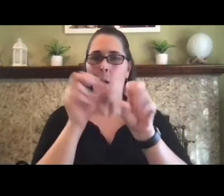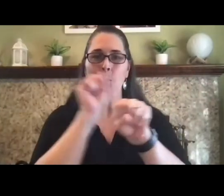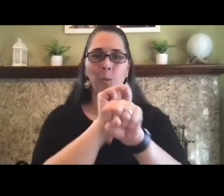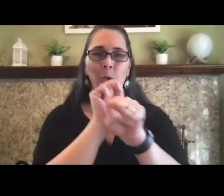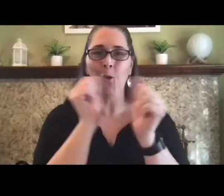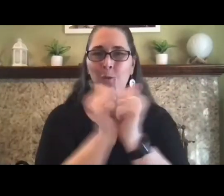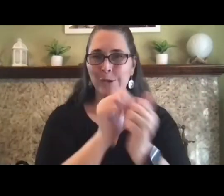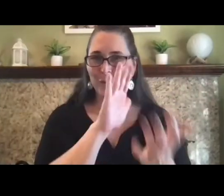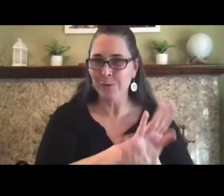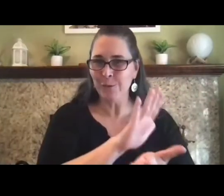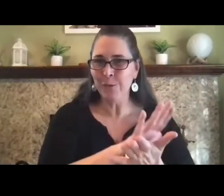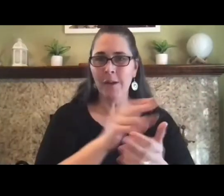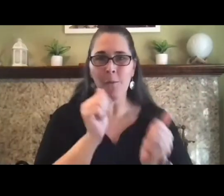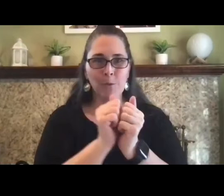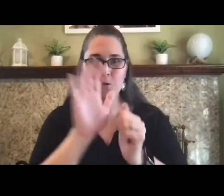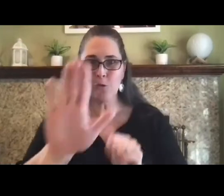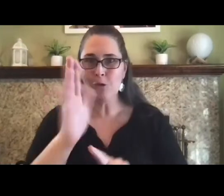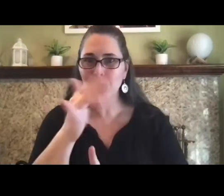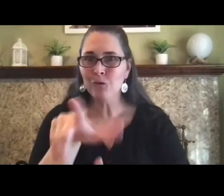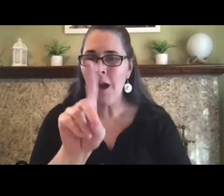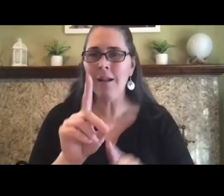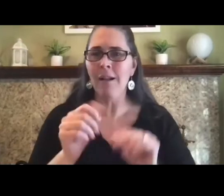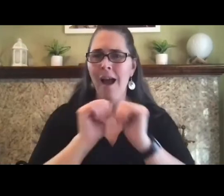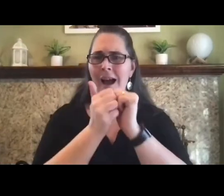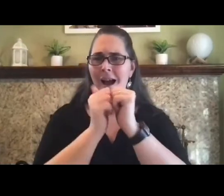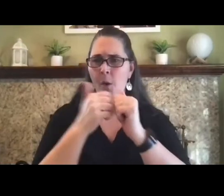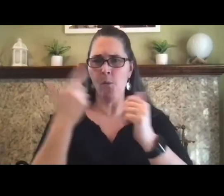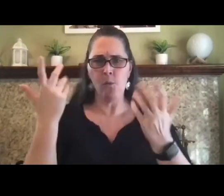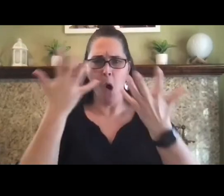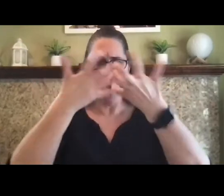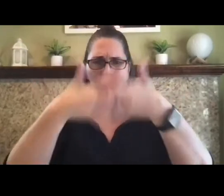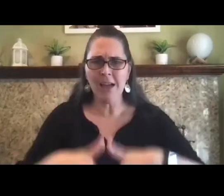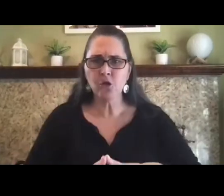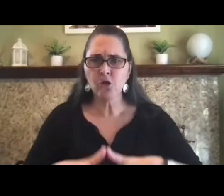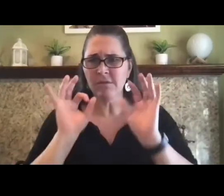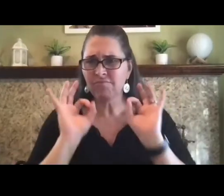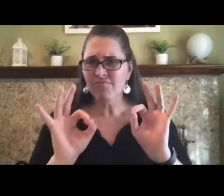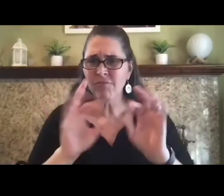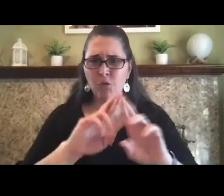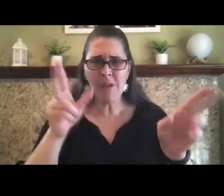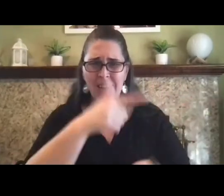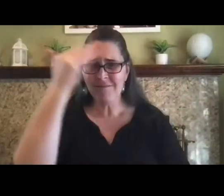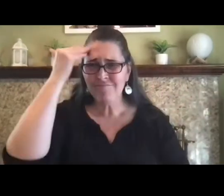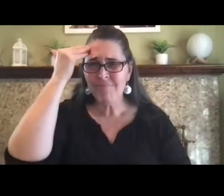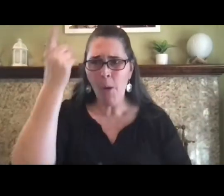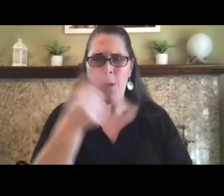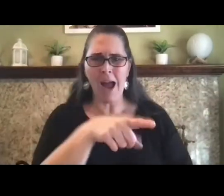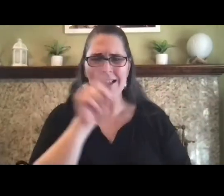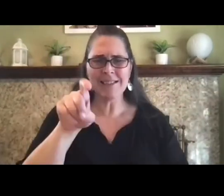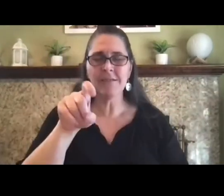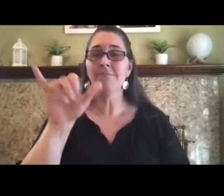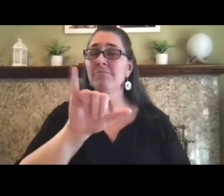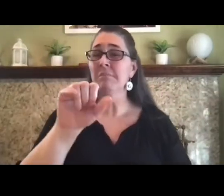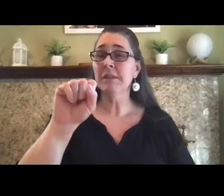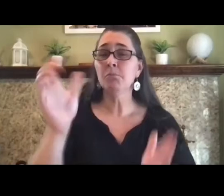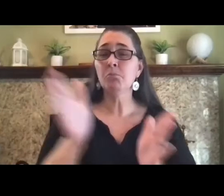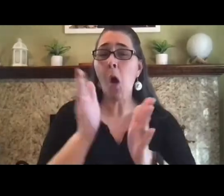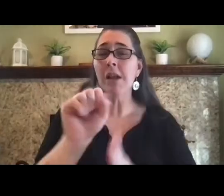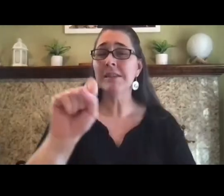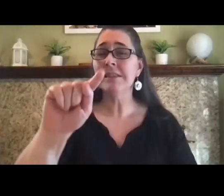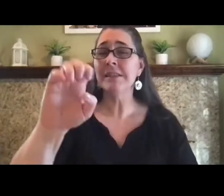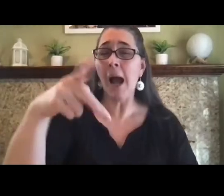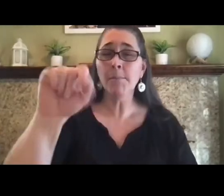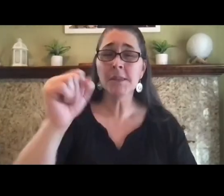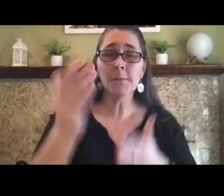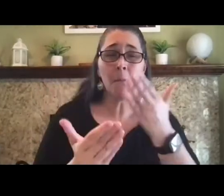ensure that your child knows what they need to do. How is their organization set up? Do they know what they need to do? Or maybe